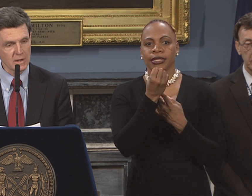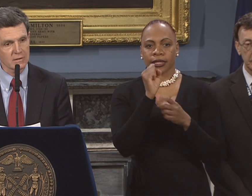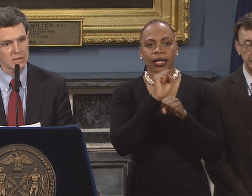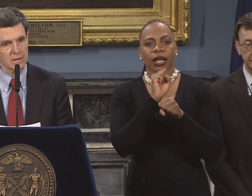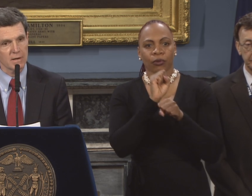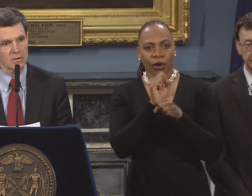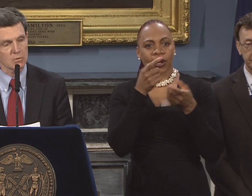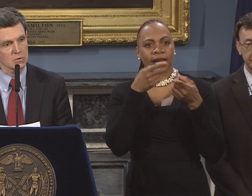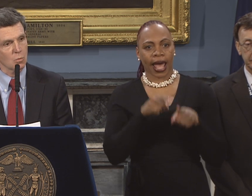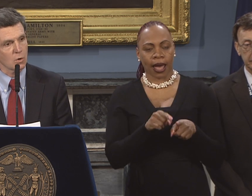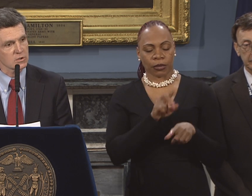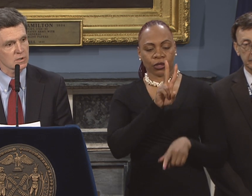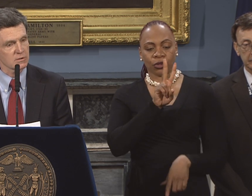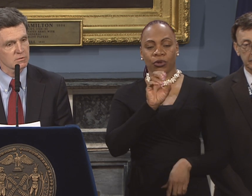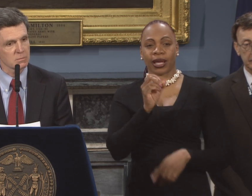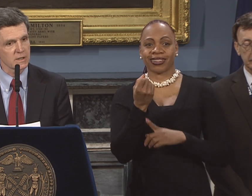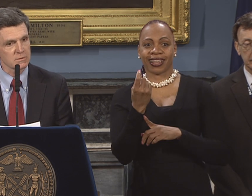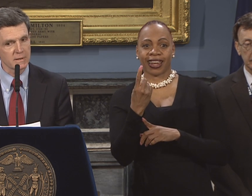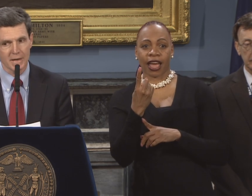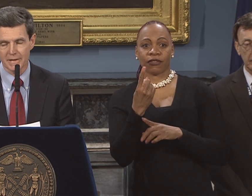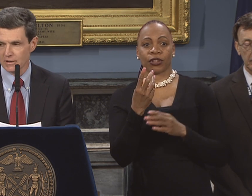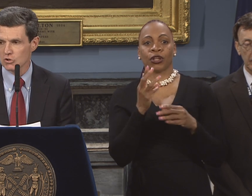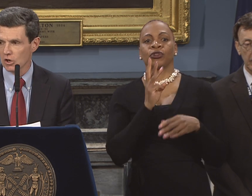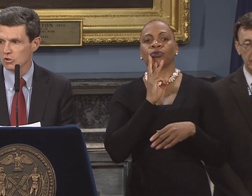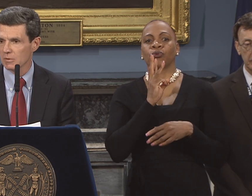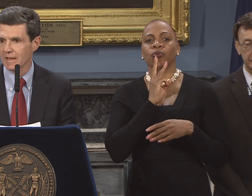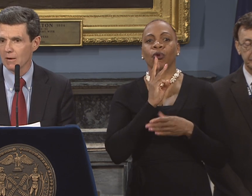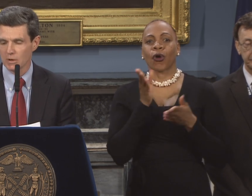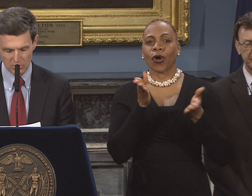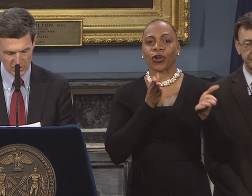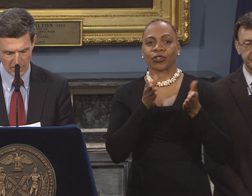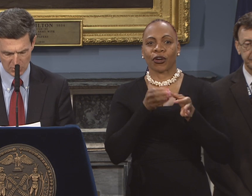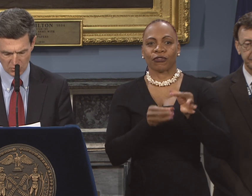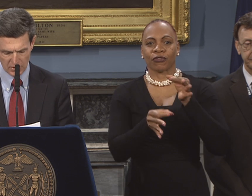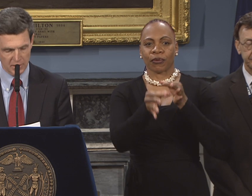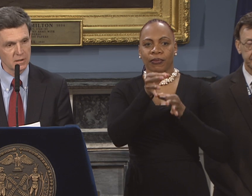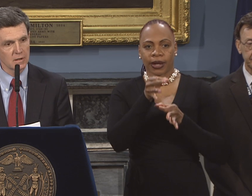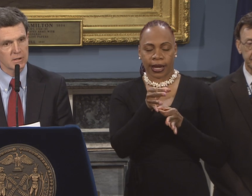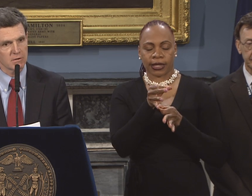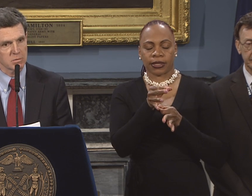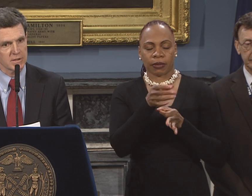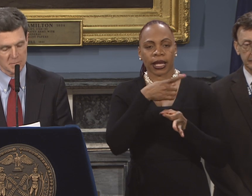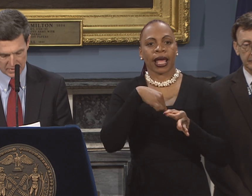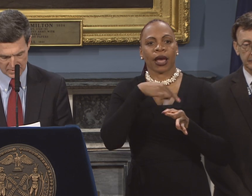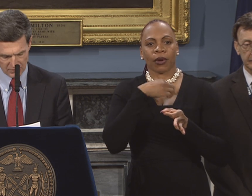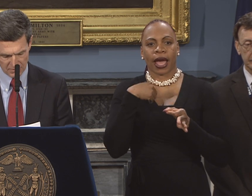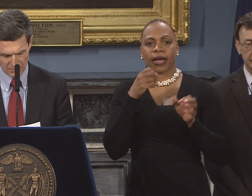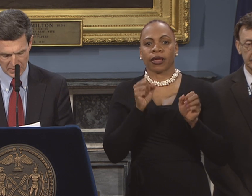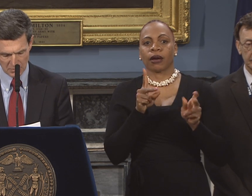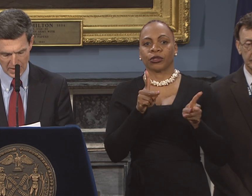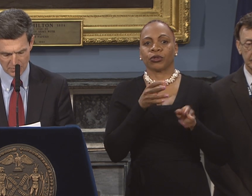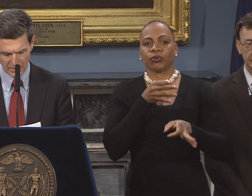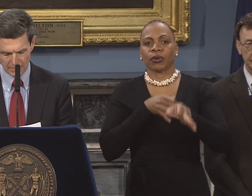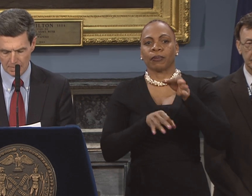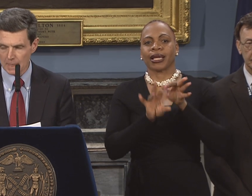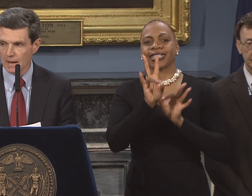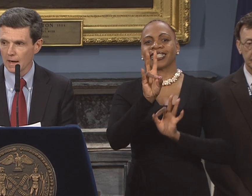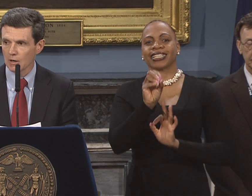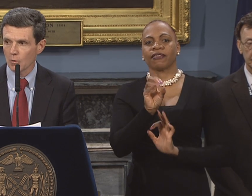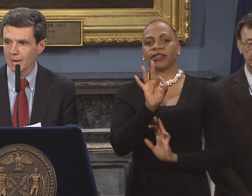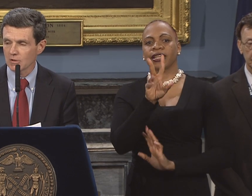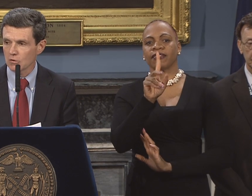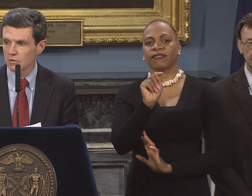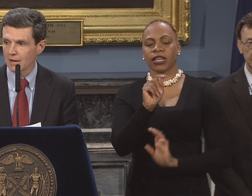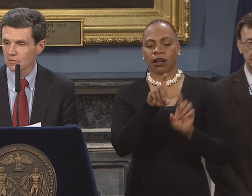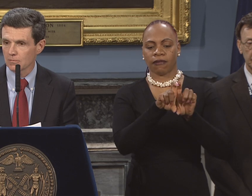there. 2011, there was a water service replacement, and in conjunction with that, we took the opportunity to replace about 70 feet of piping.